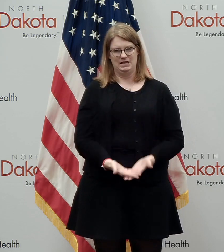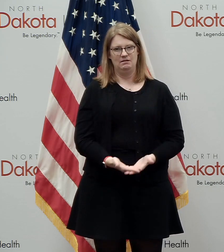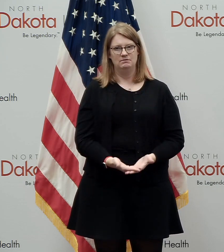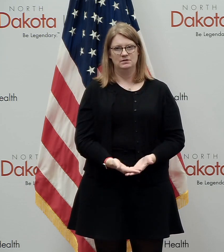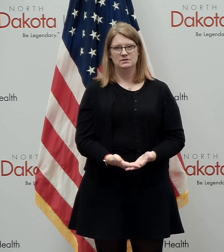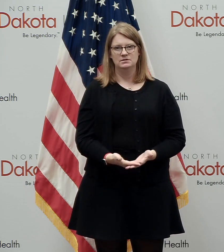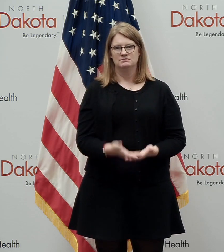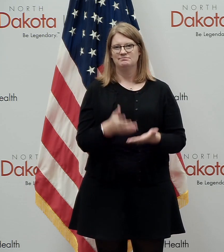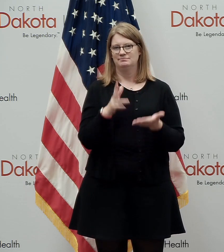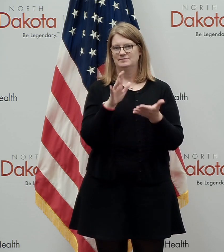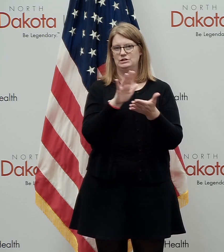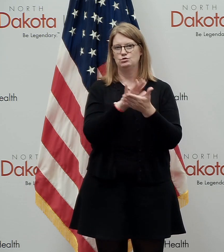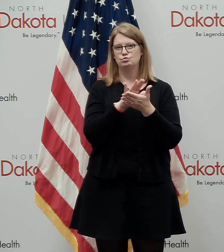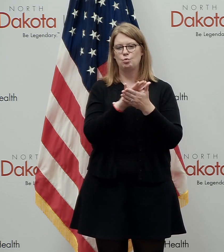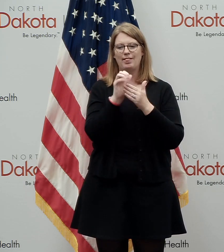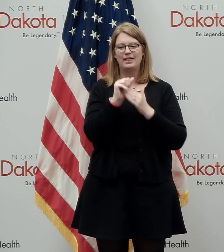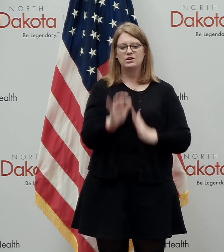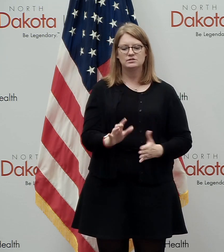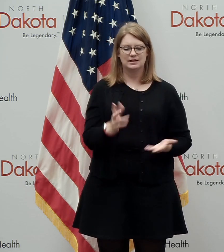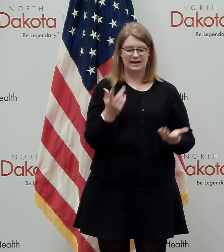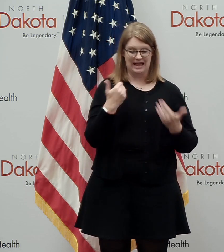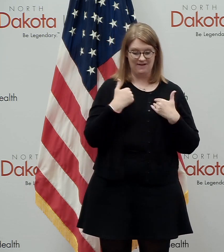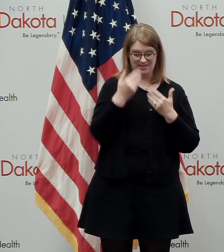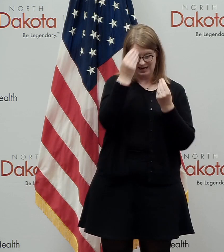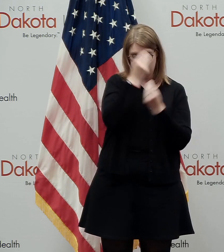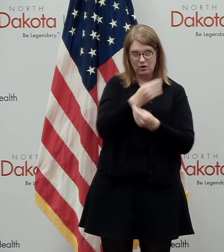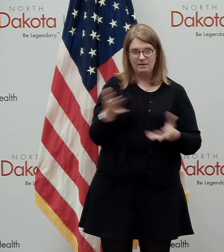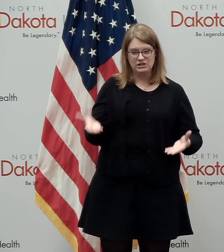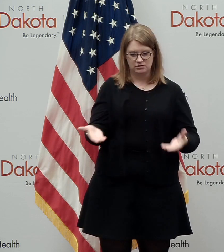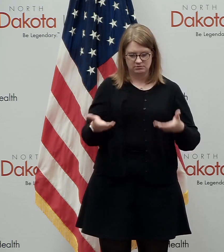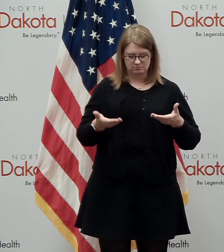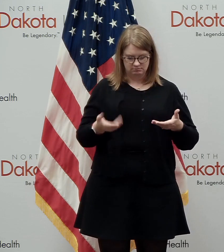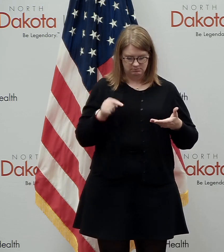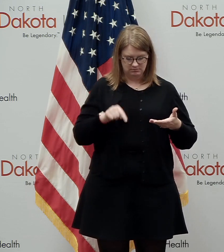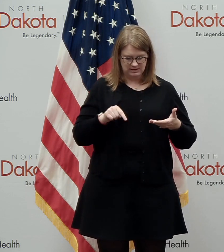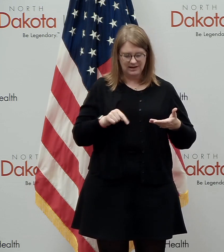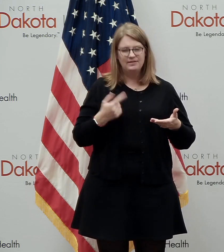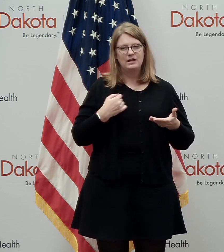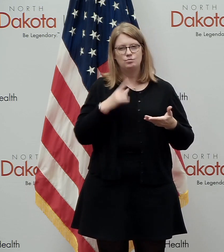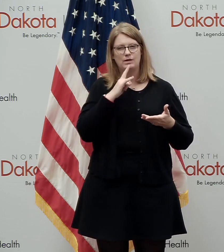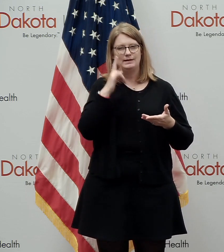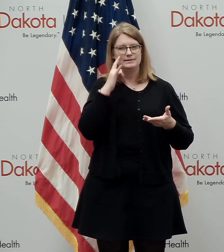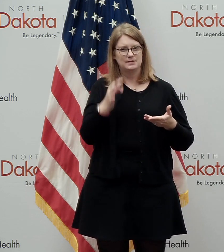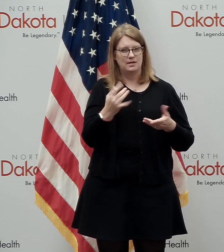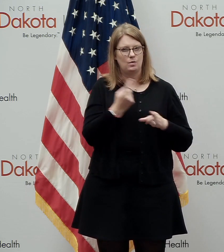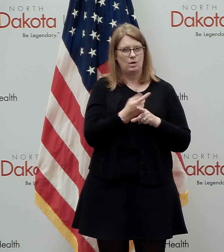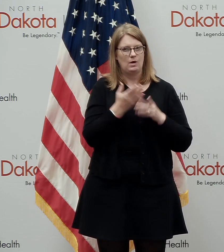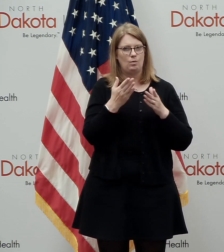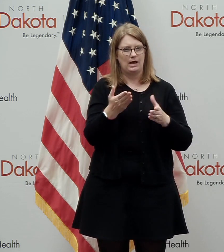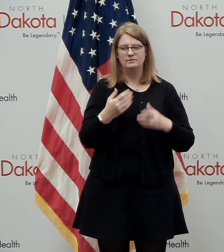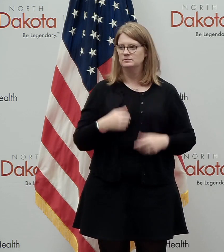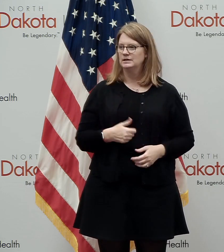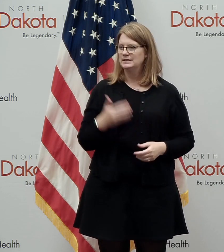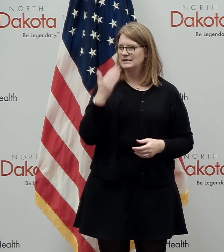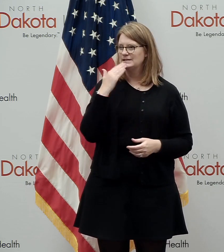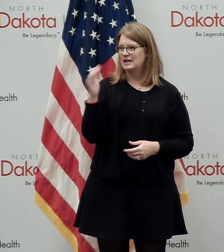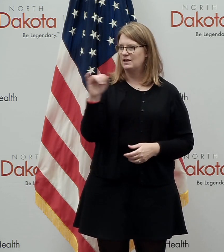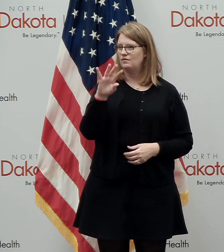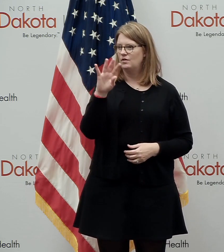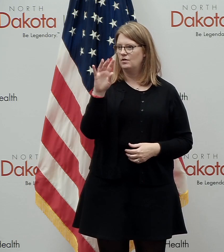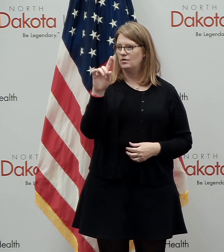who can take the right steps. But it's a pressing question around the entire country, I'm sure. Thank you for that question,